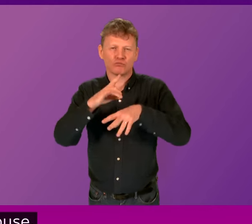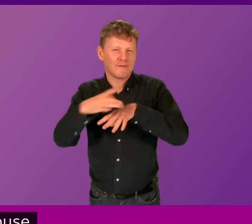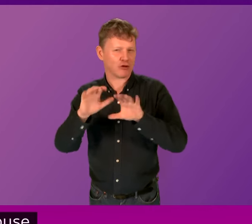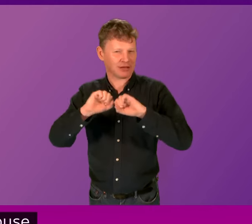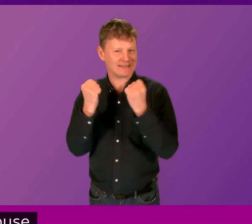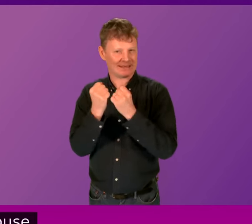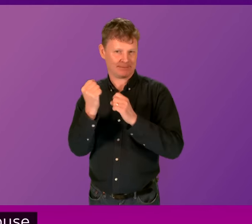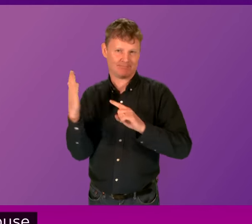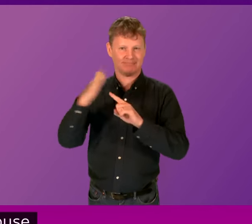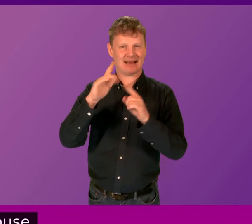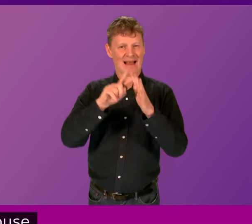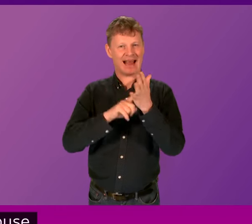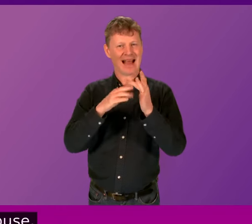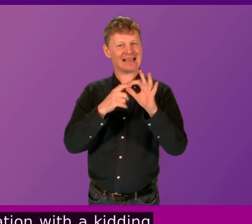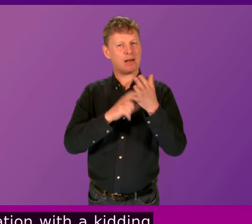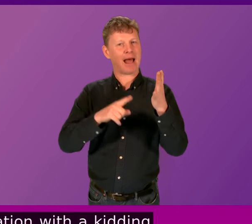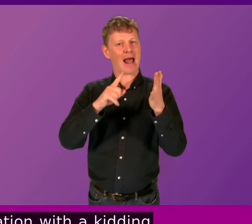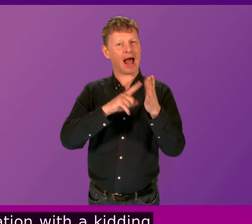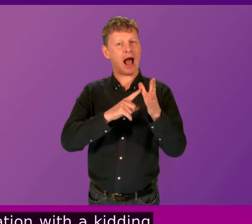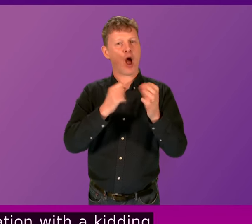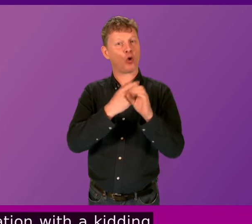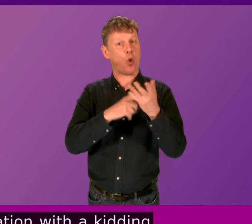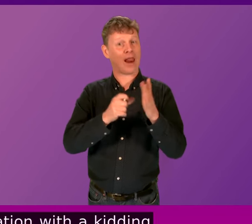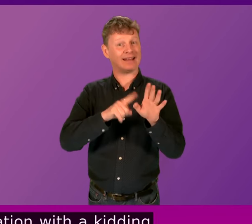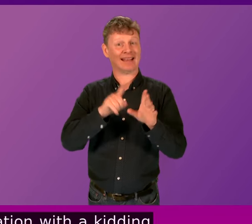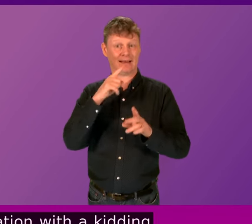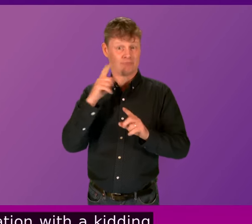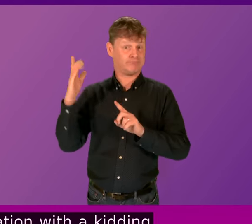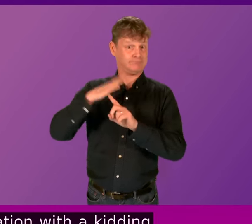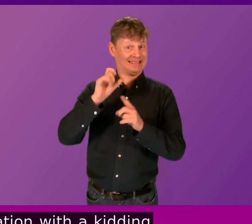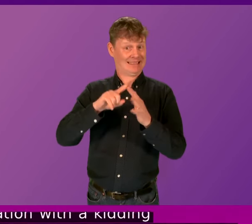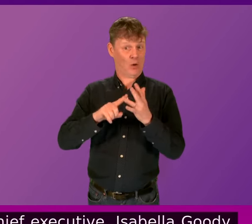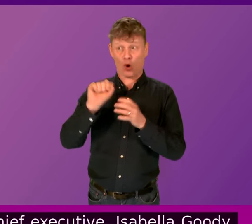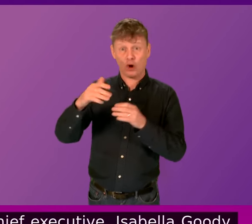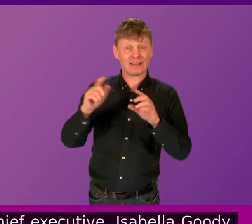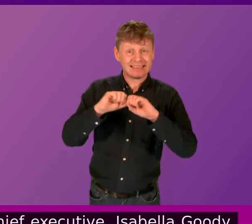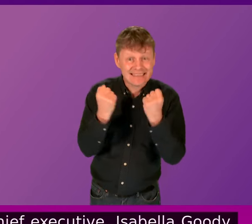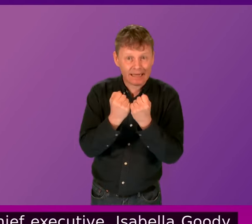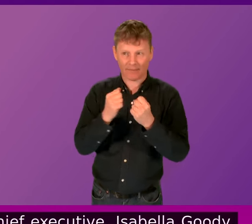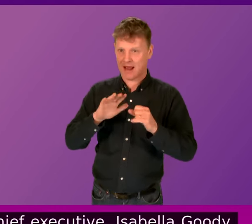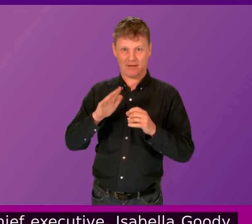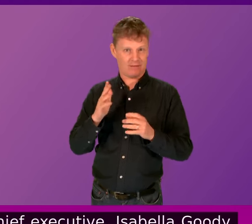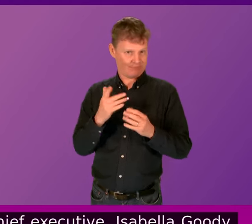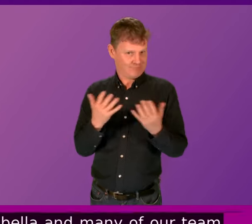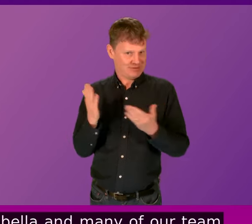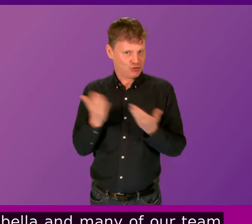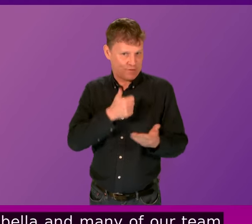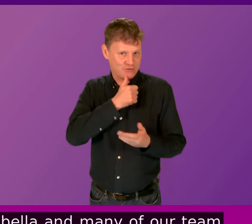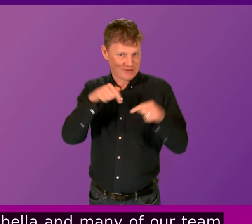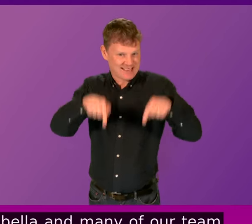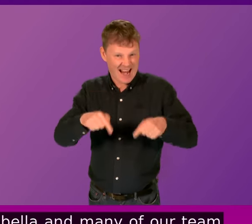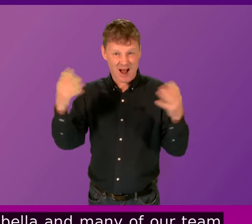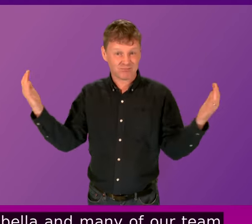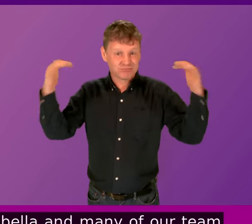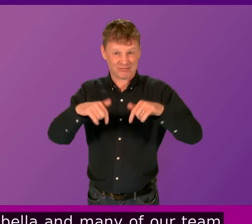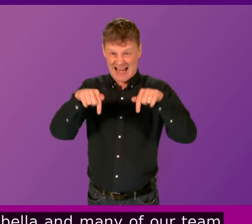by Chief Executive Isabella Goldie. And I'm delighted to say that Isabella and many of our team and service users have made the journey from all over Scotland to be